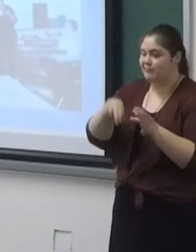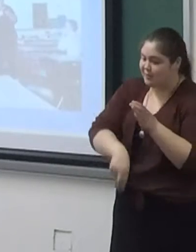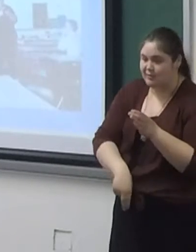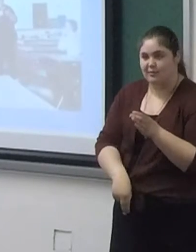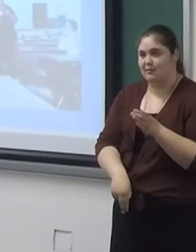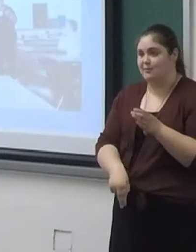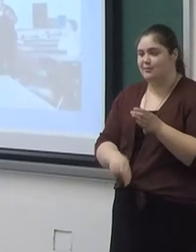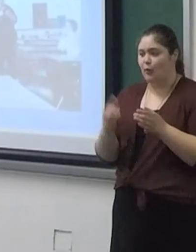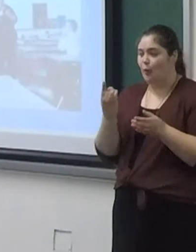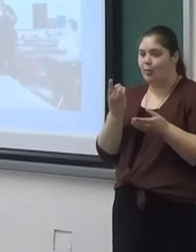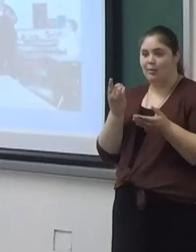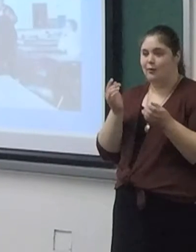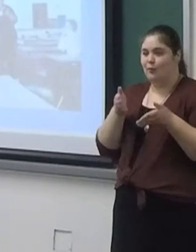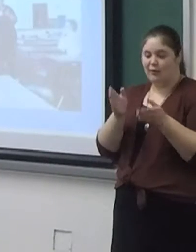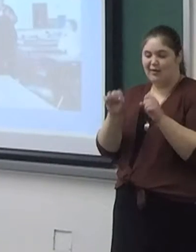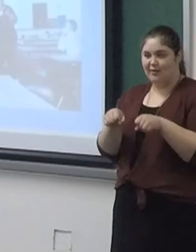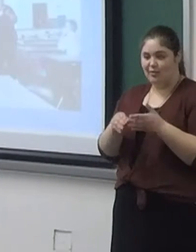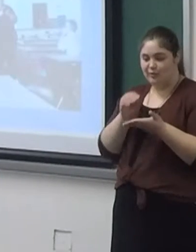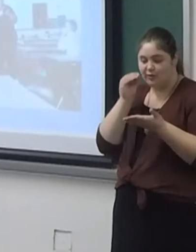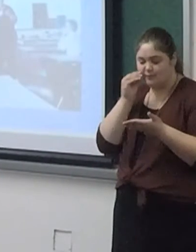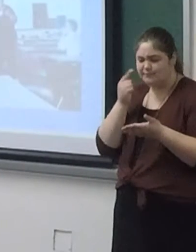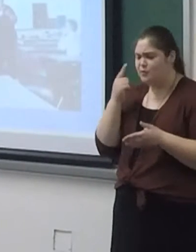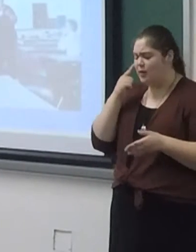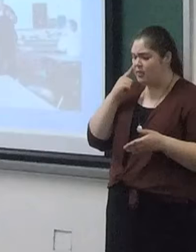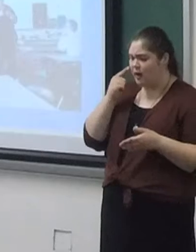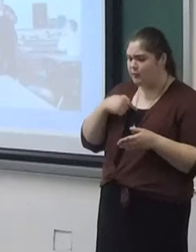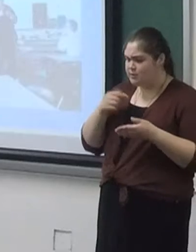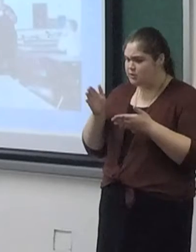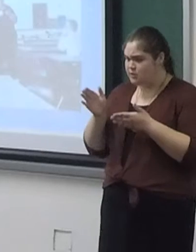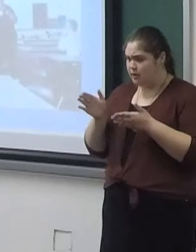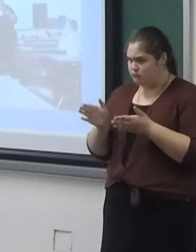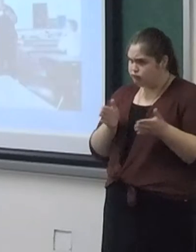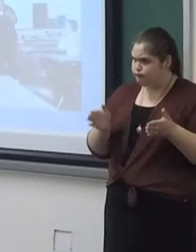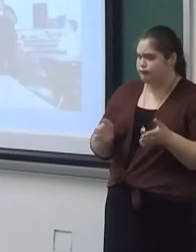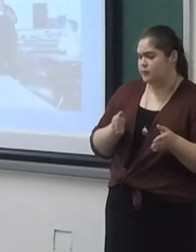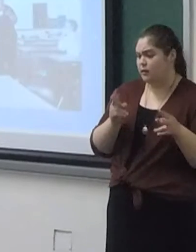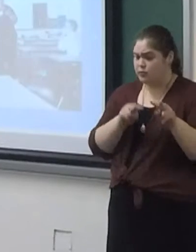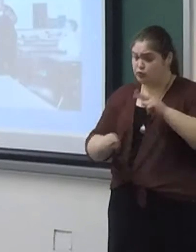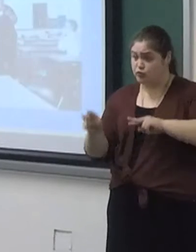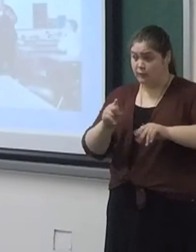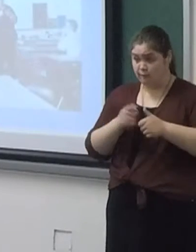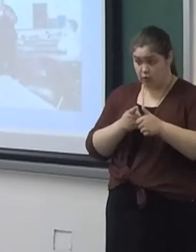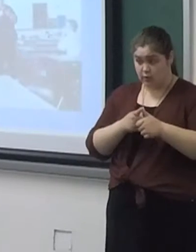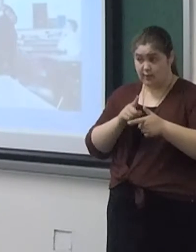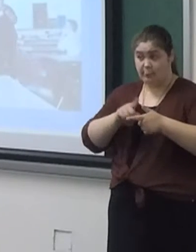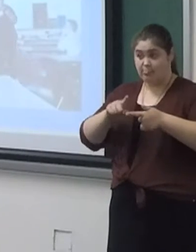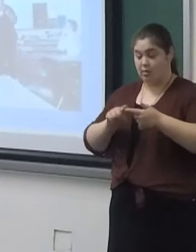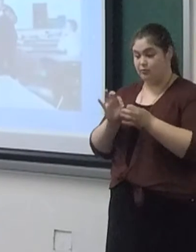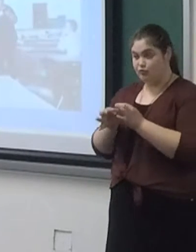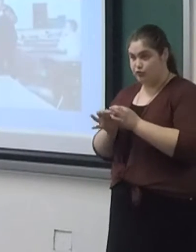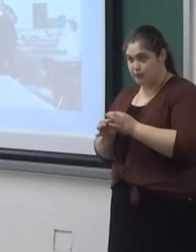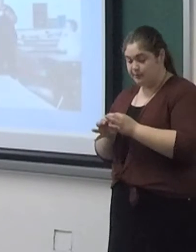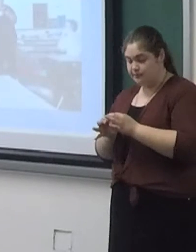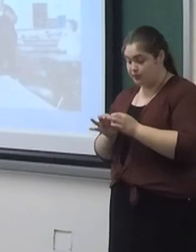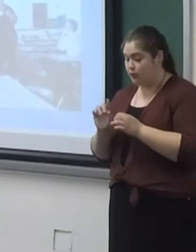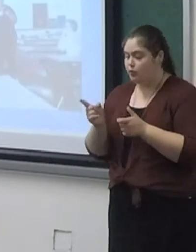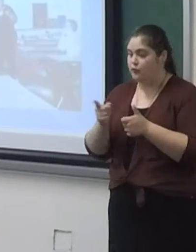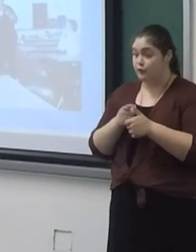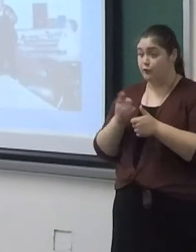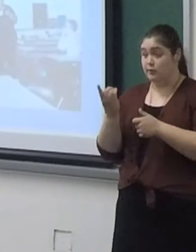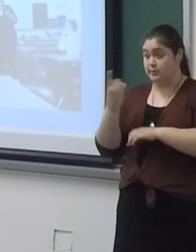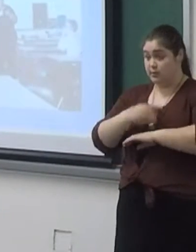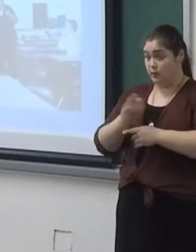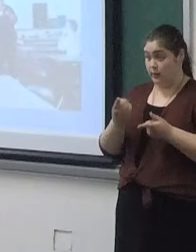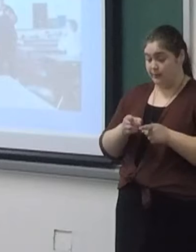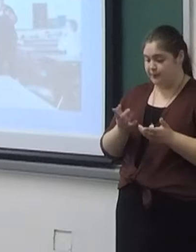was planning on observing every class before I started interpreting in it. And the first day there was they were